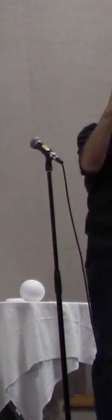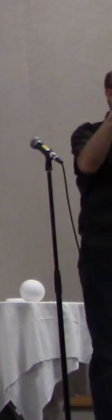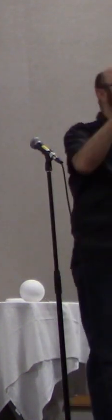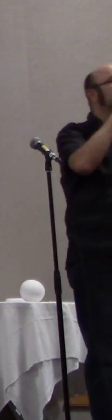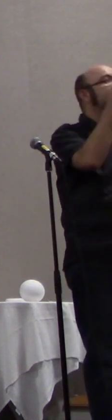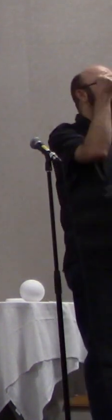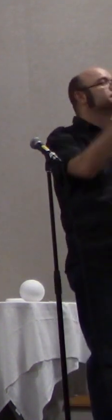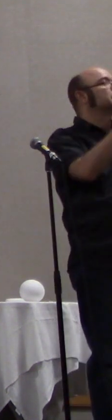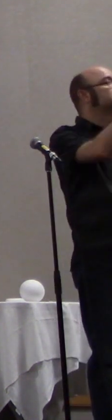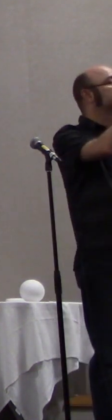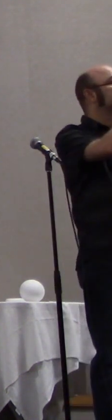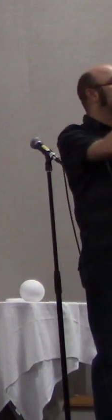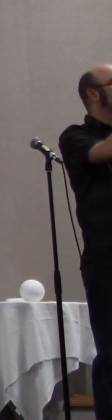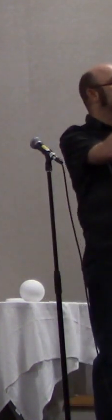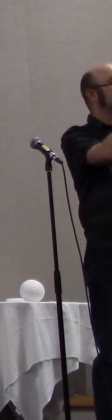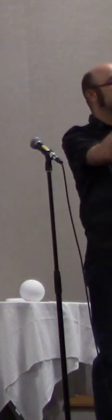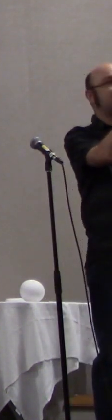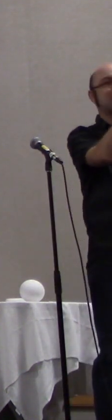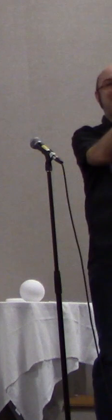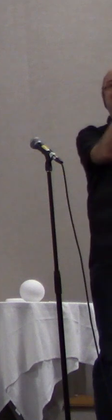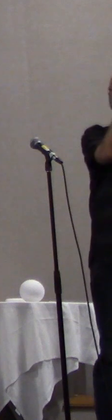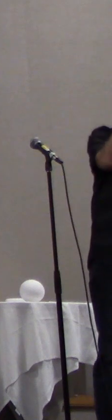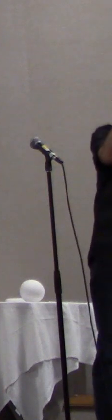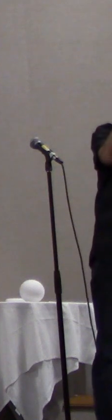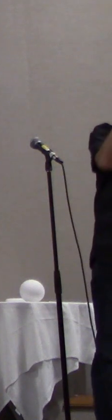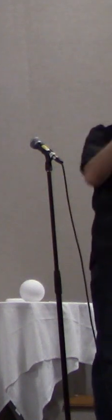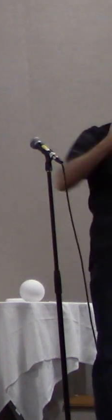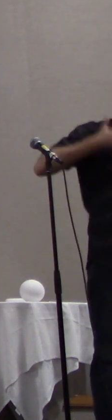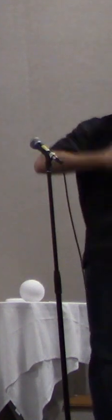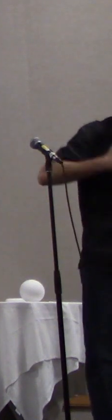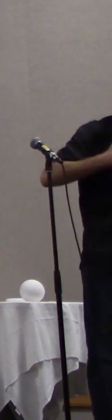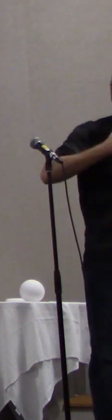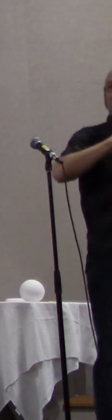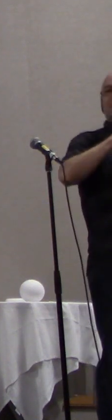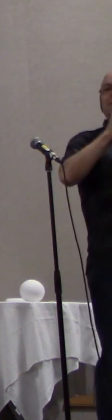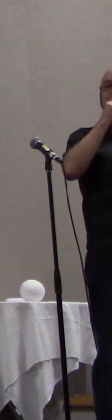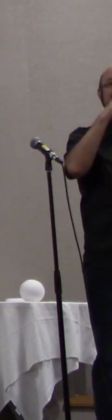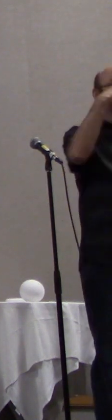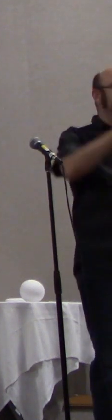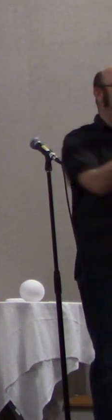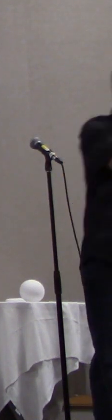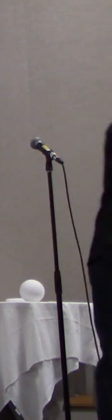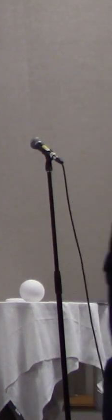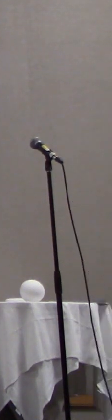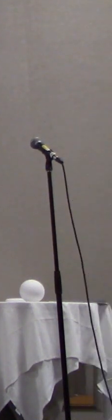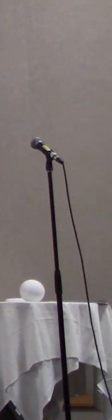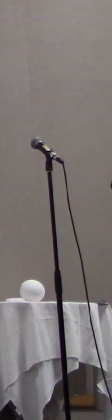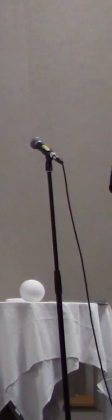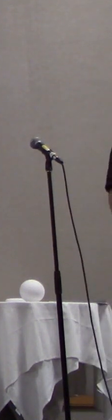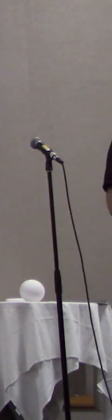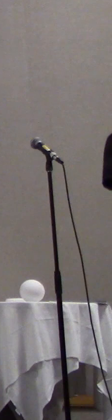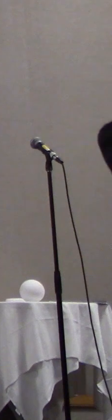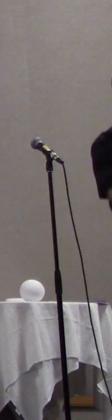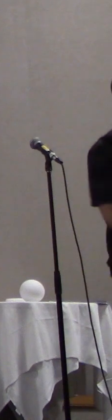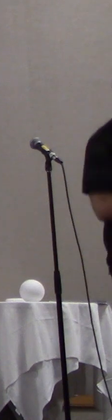Mr. Shinyhead presents a storytelling extravaganza. It's thematic ASLs, more body language,